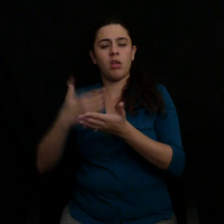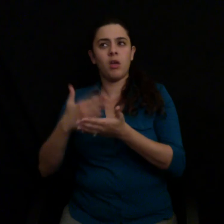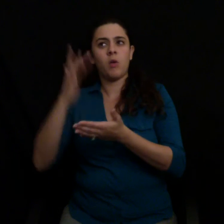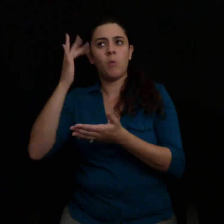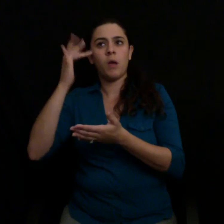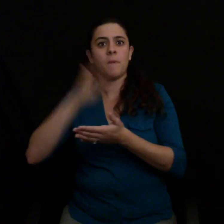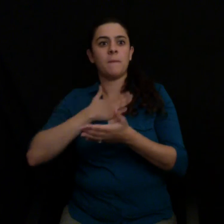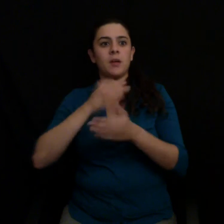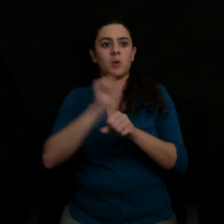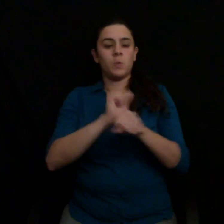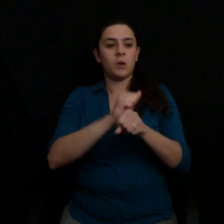of before.